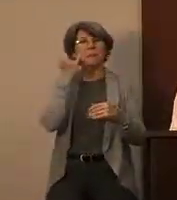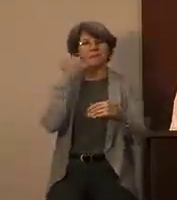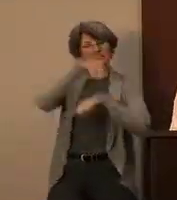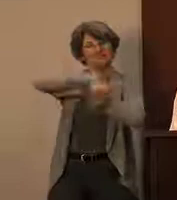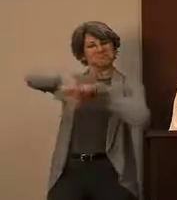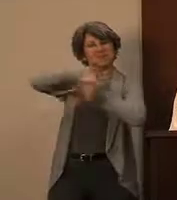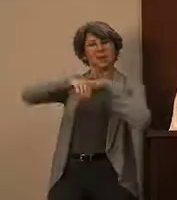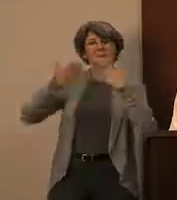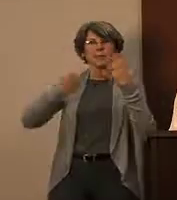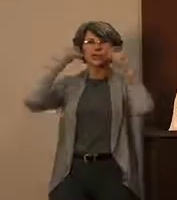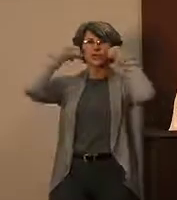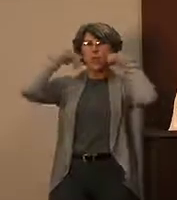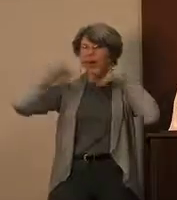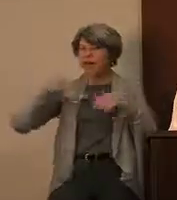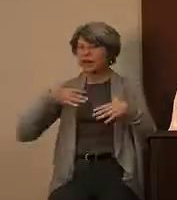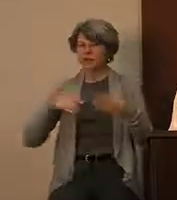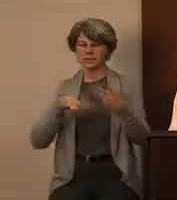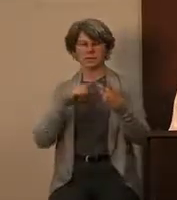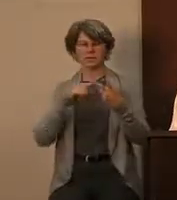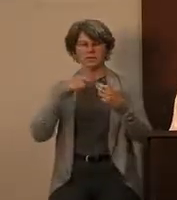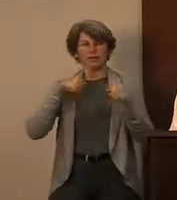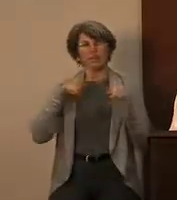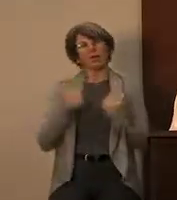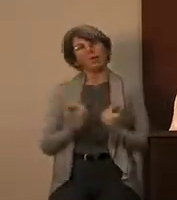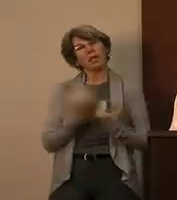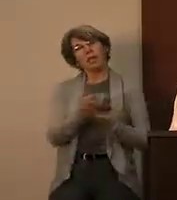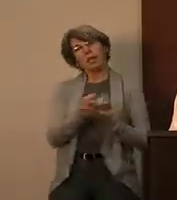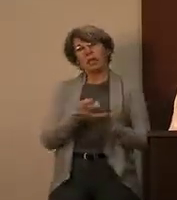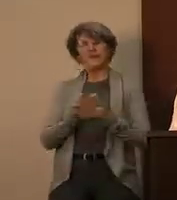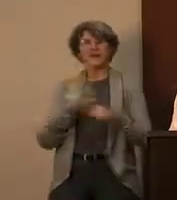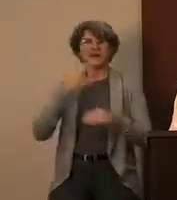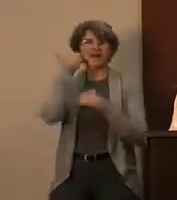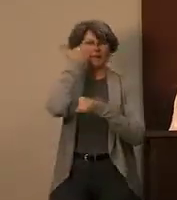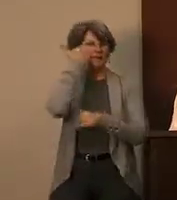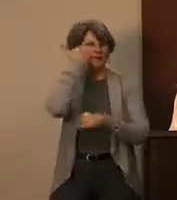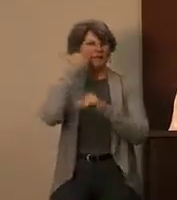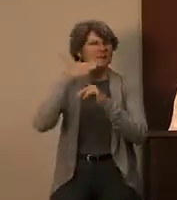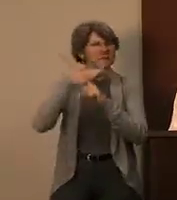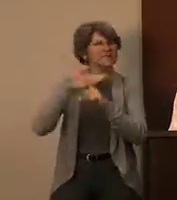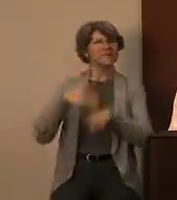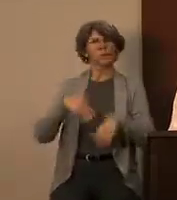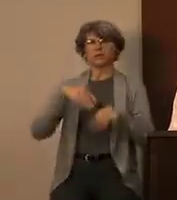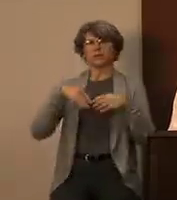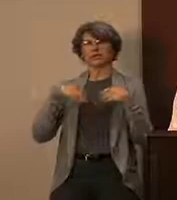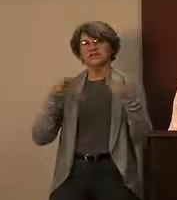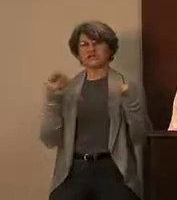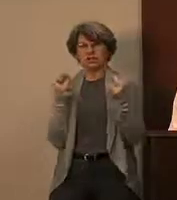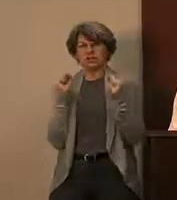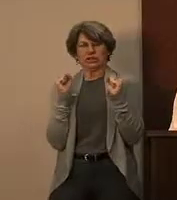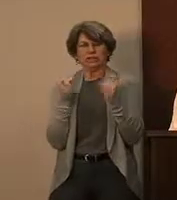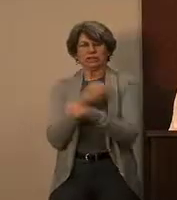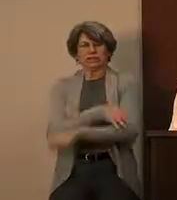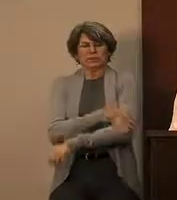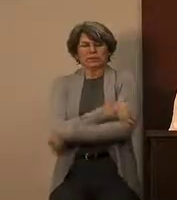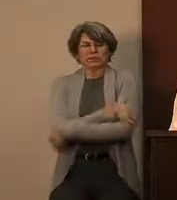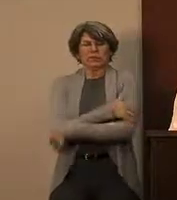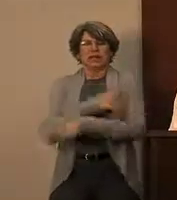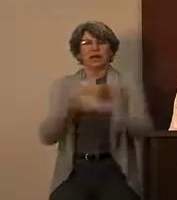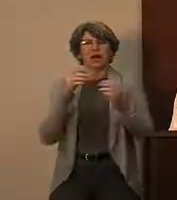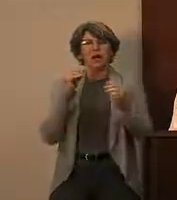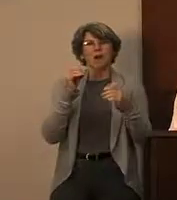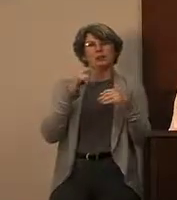sweats, fatigue, fever, chills, weight loss, or if they've been coughing for 3